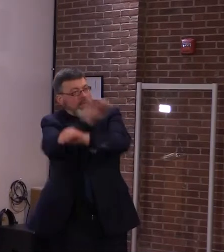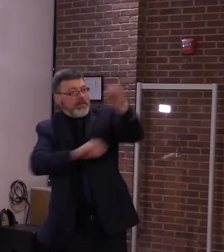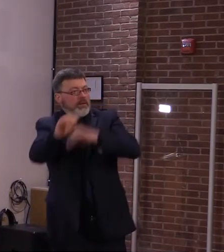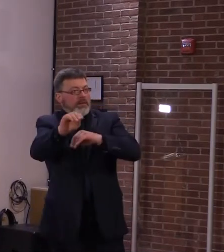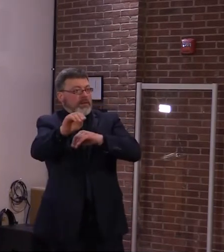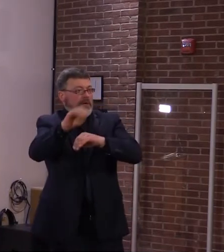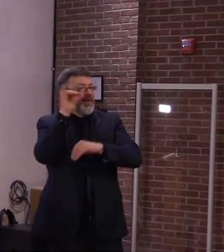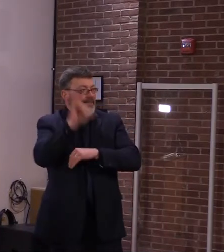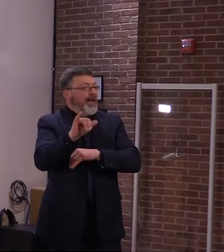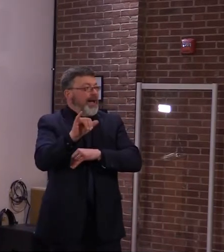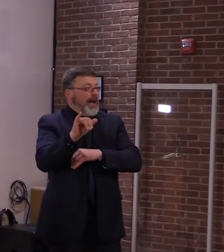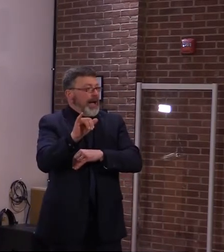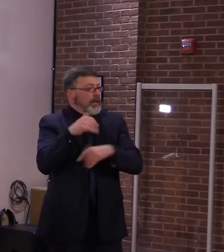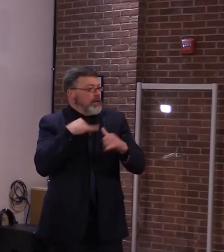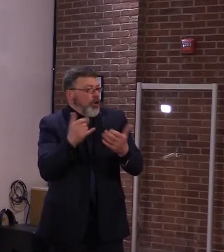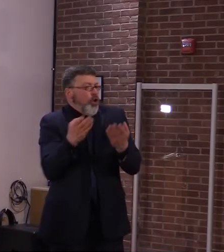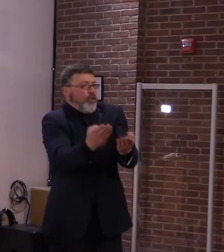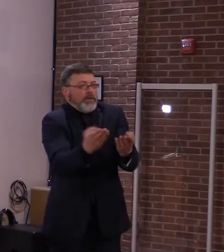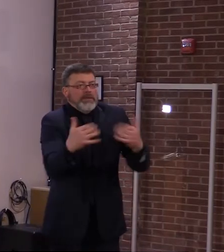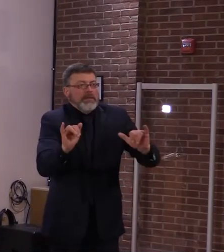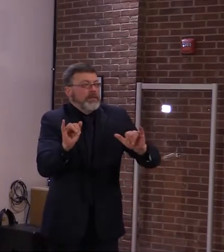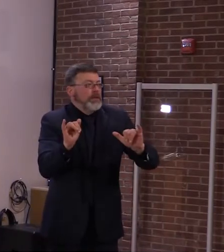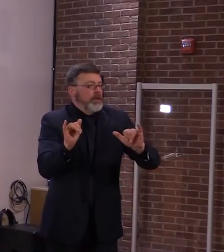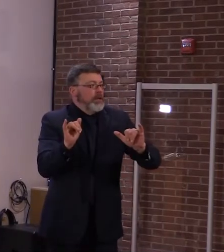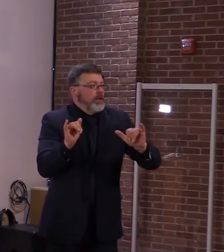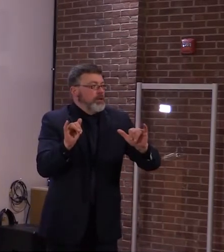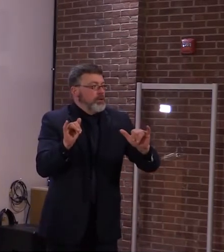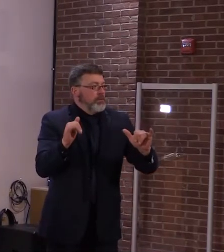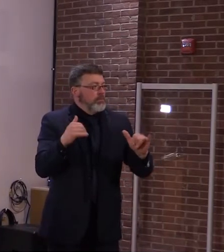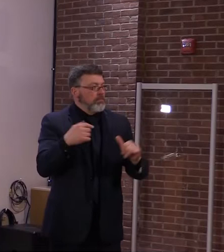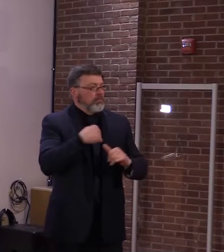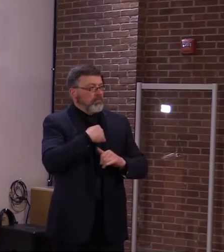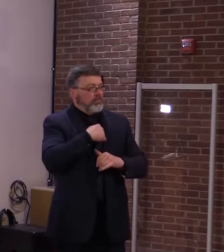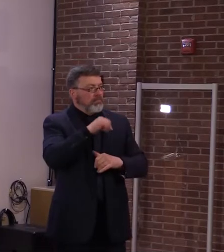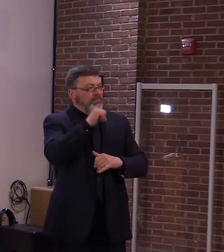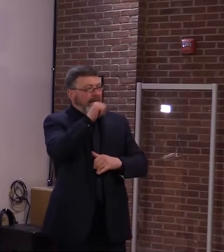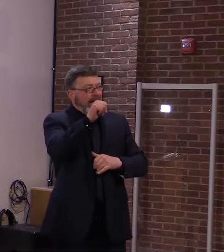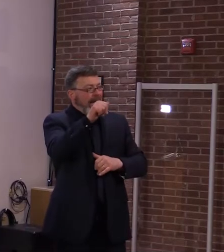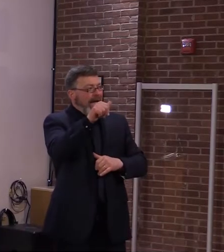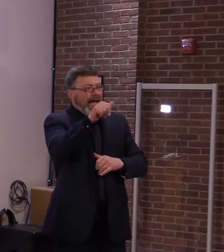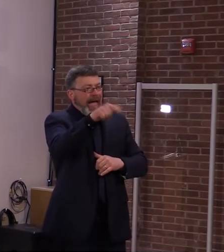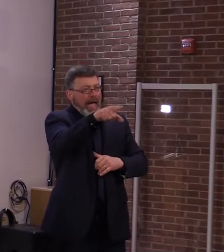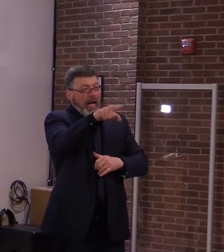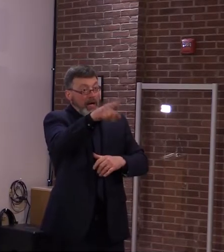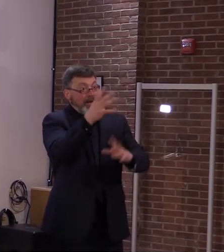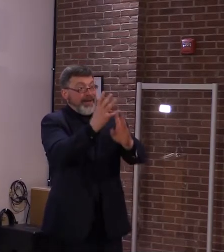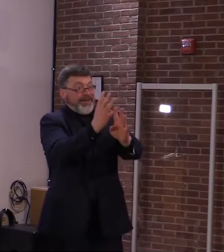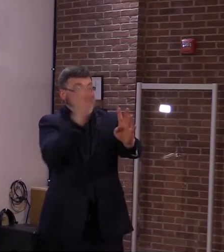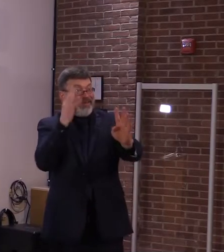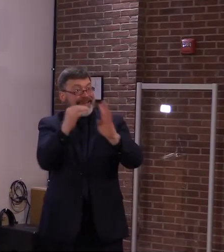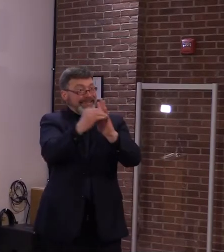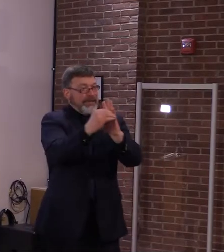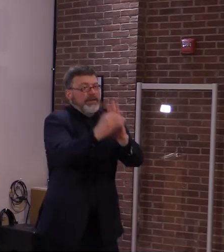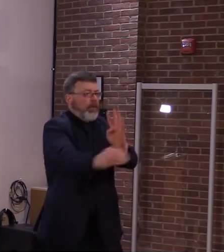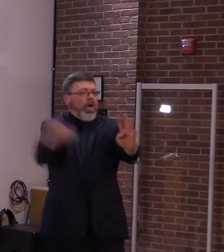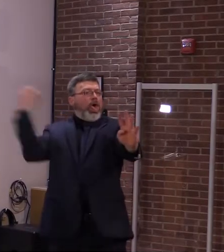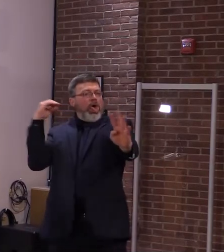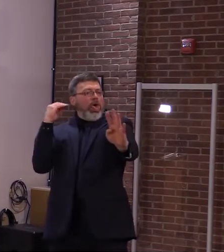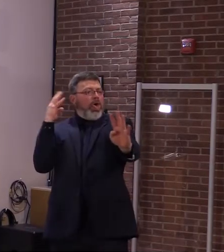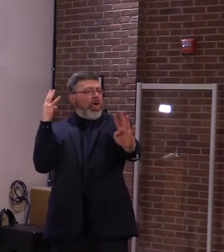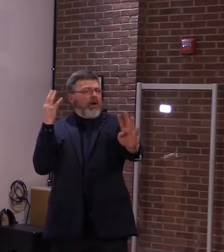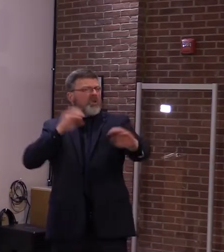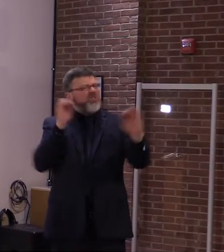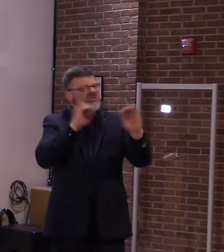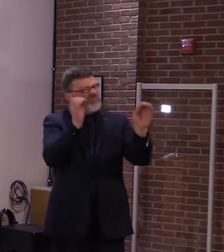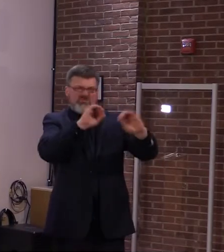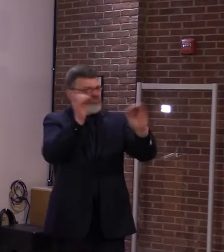the same number of weeks as their Johnson & Johnson appointment had been already scheduled for. And some took advantage of that, for